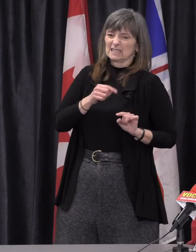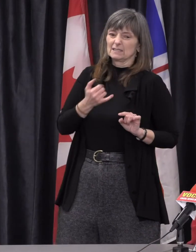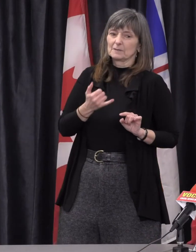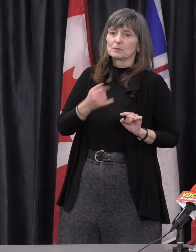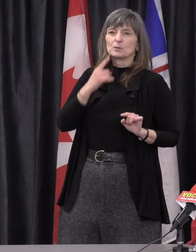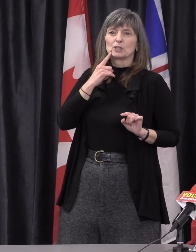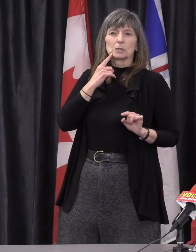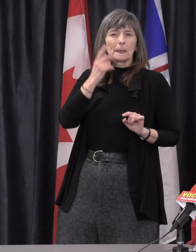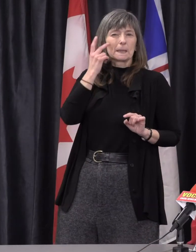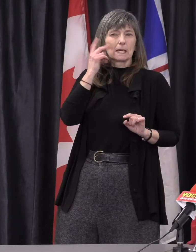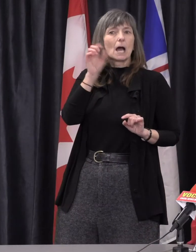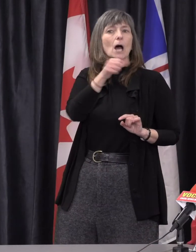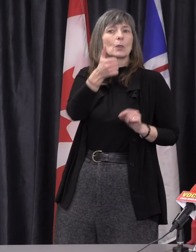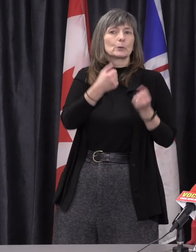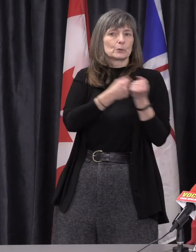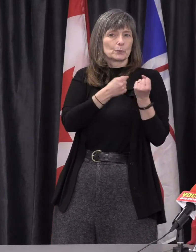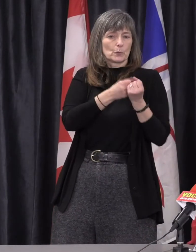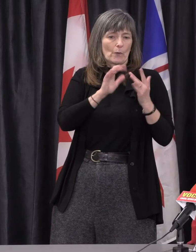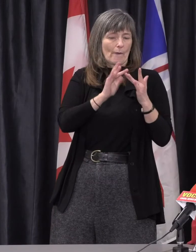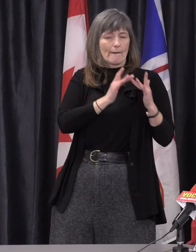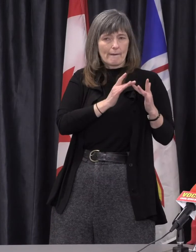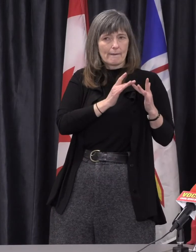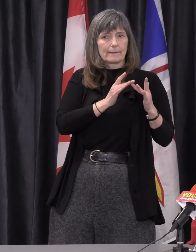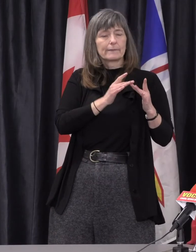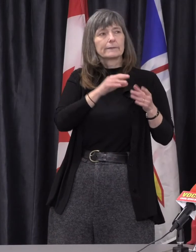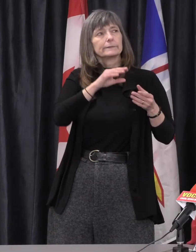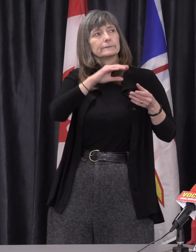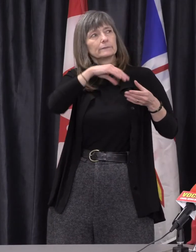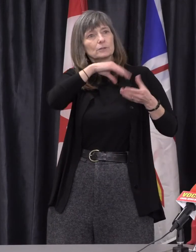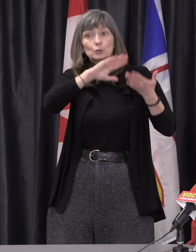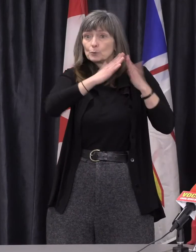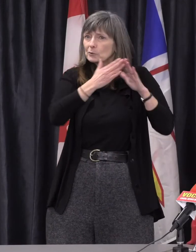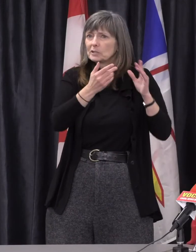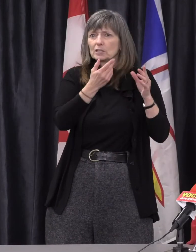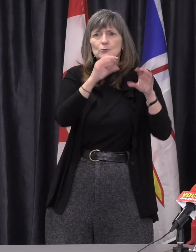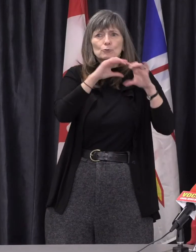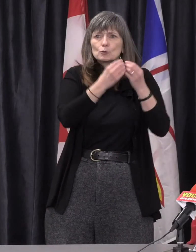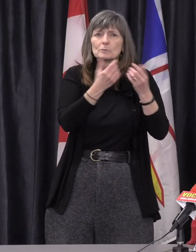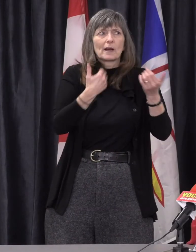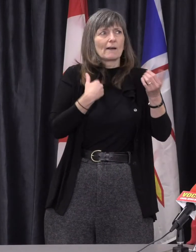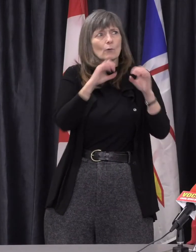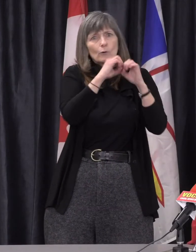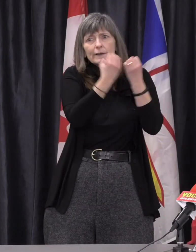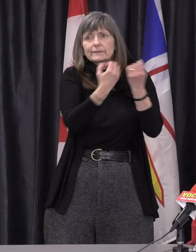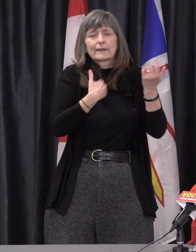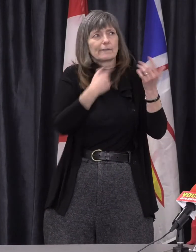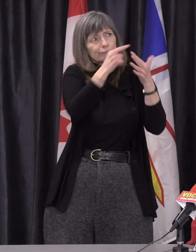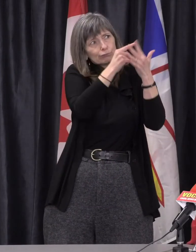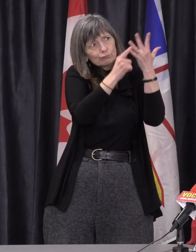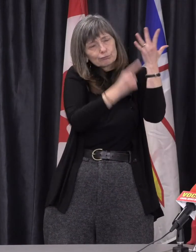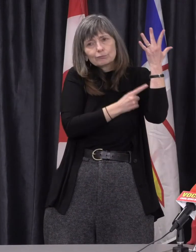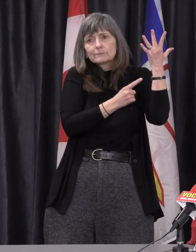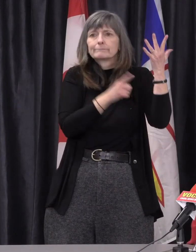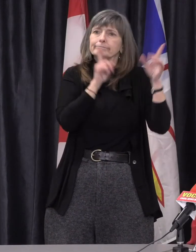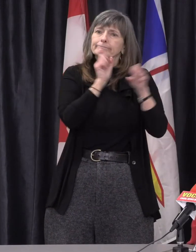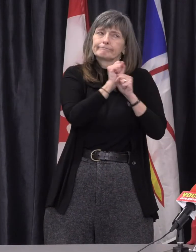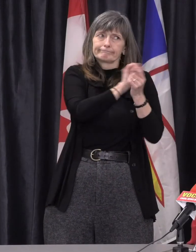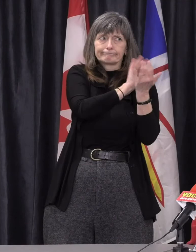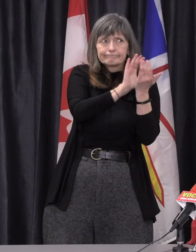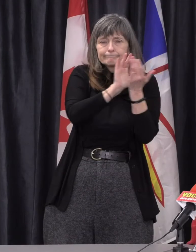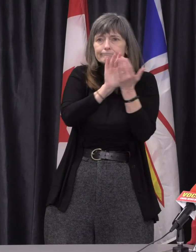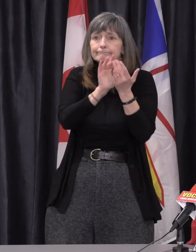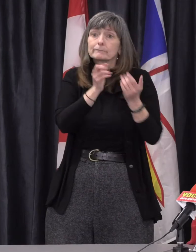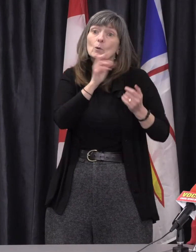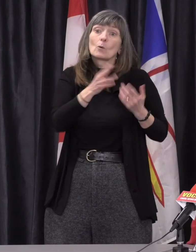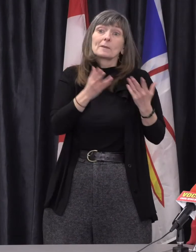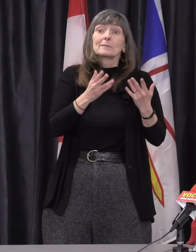some of those social supports that may be available in the community to be able to avail of, to make sure that they have people who may be able to drop